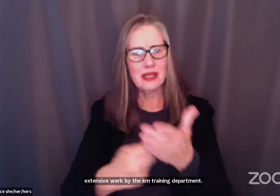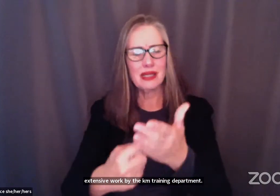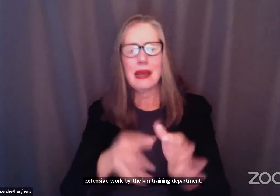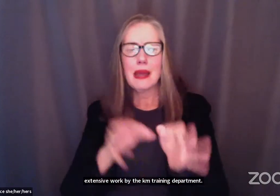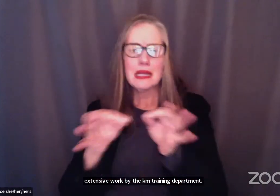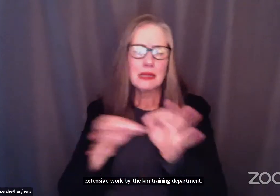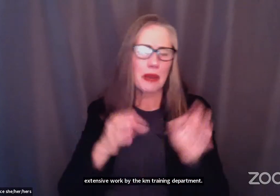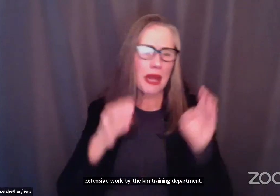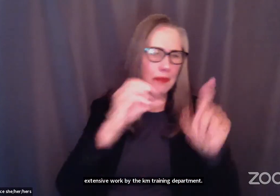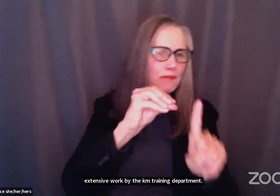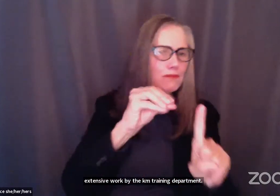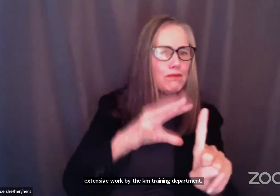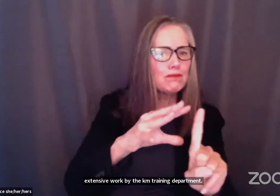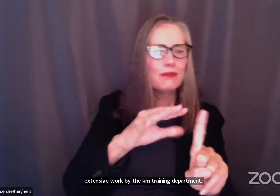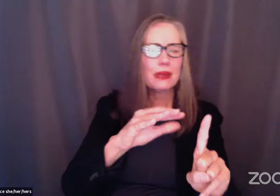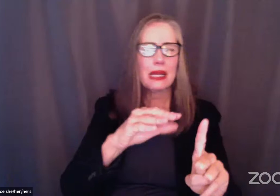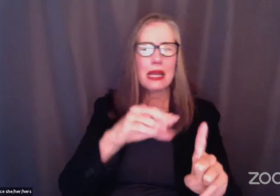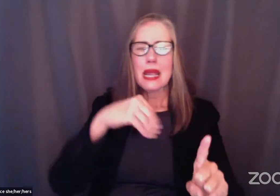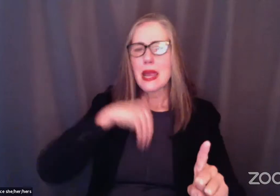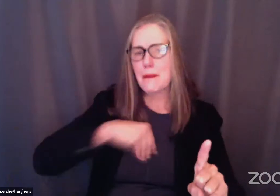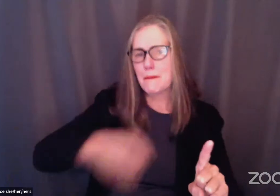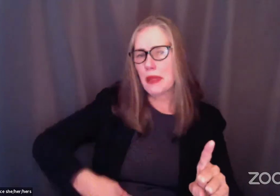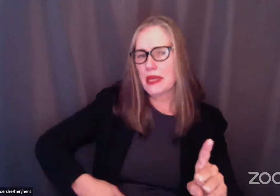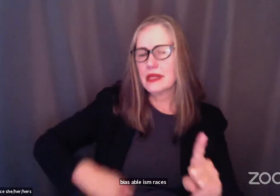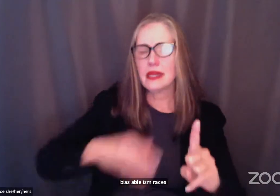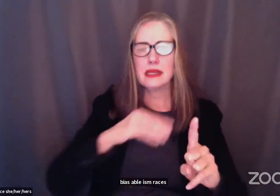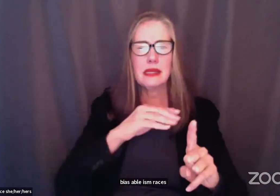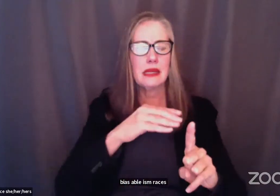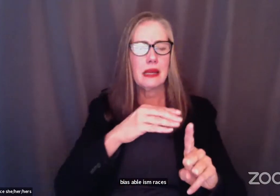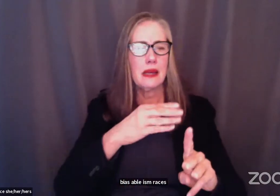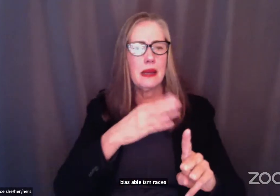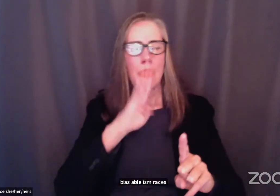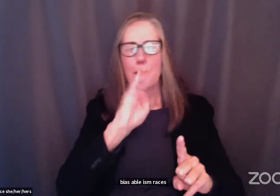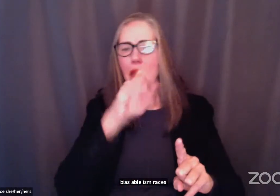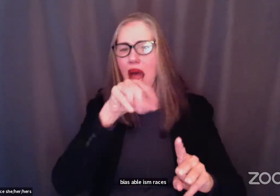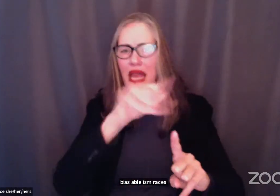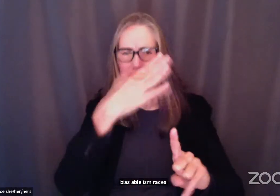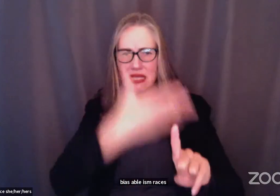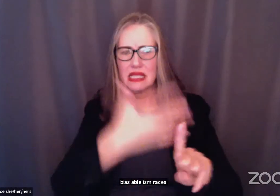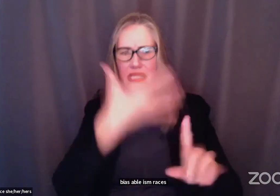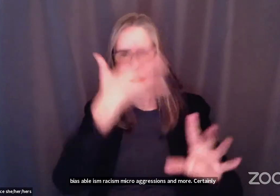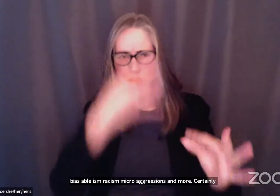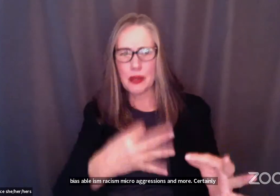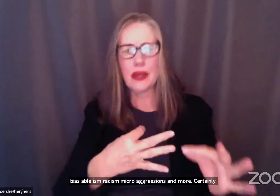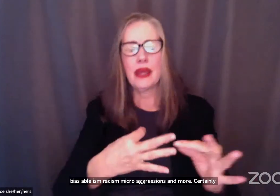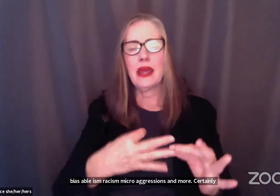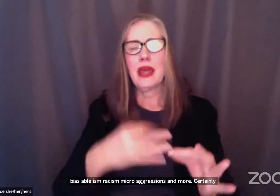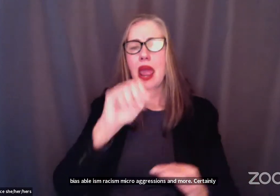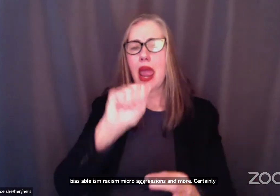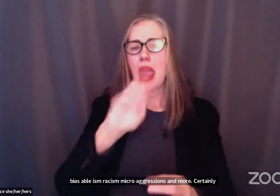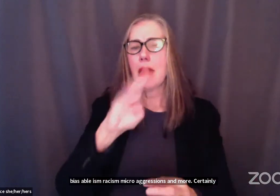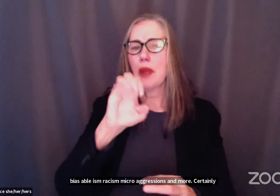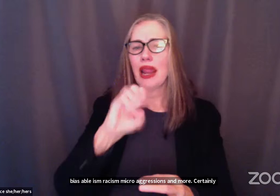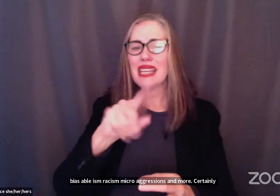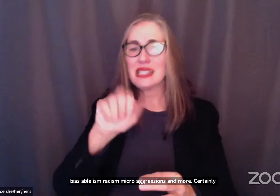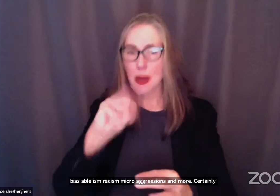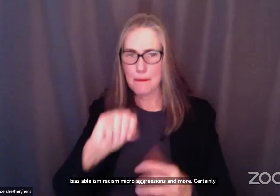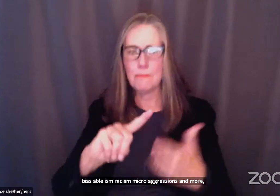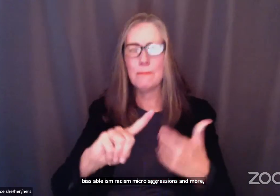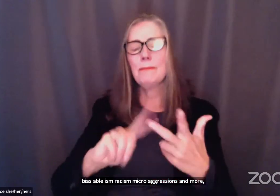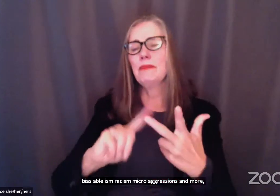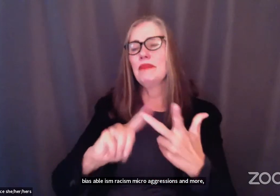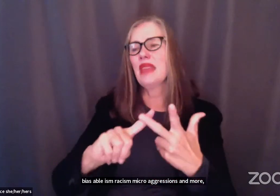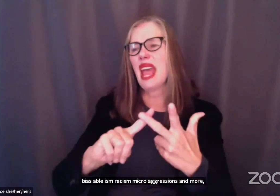ranging from implicit bias, ableism, racism, microaggressions, and more. And certainly many of you were involved in those